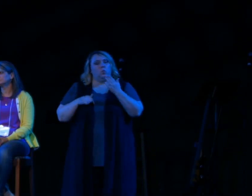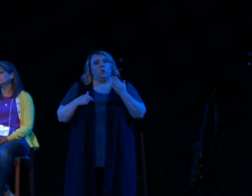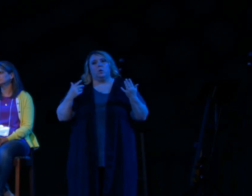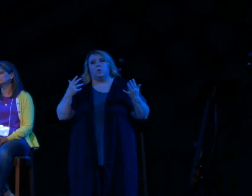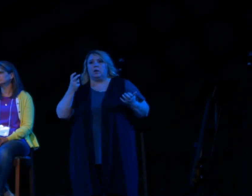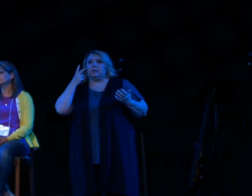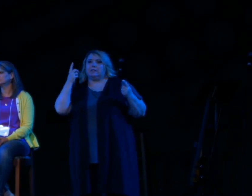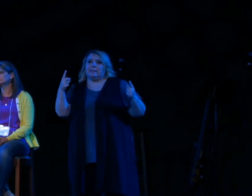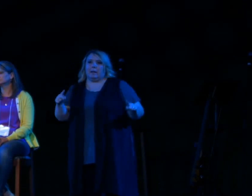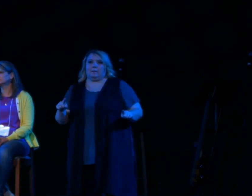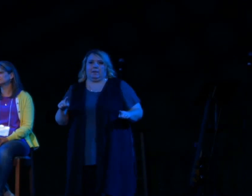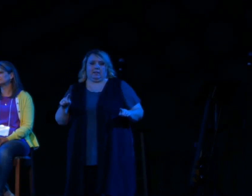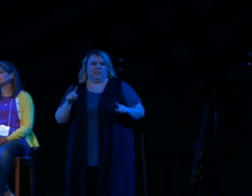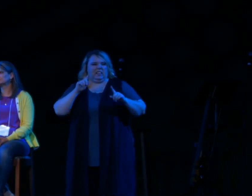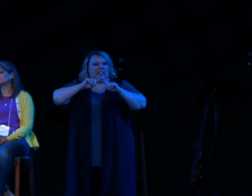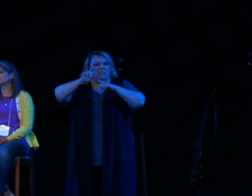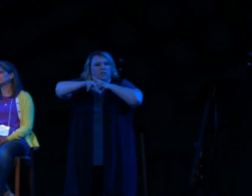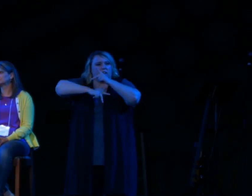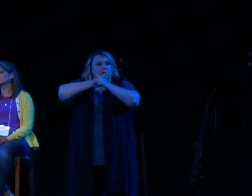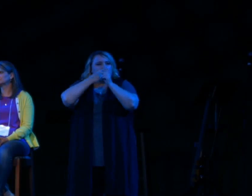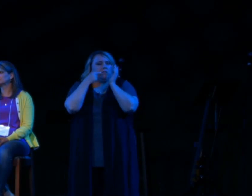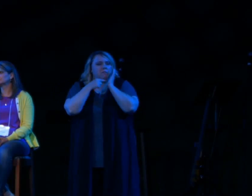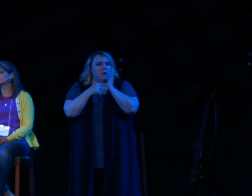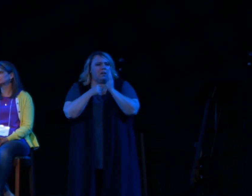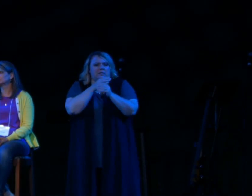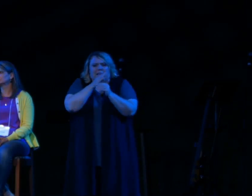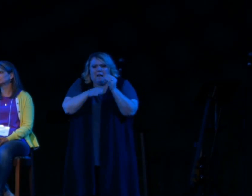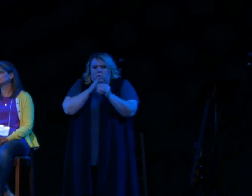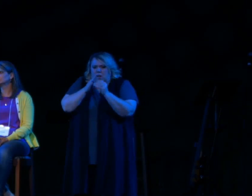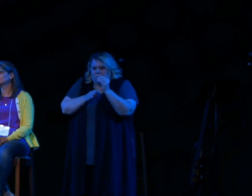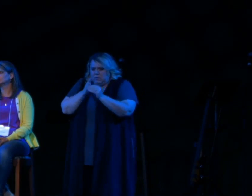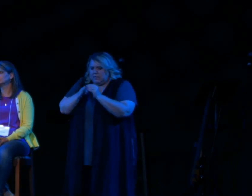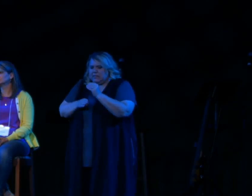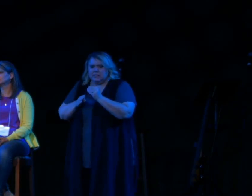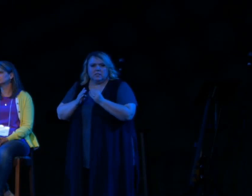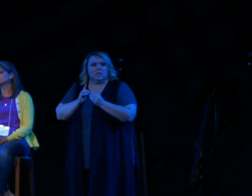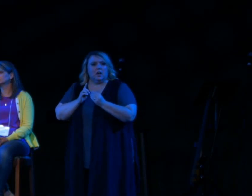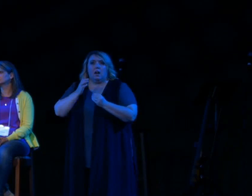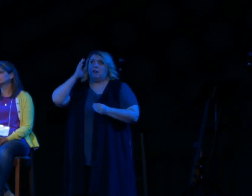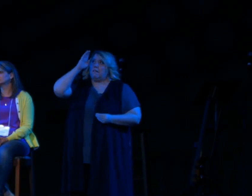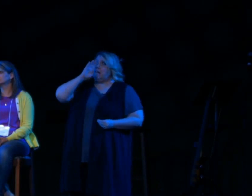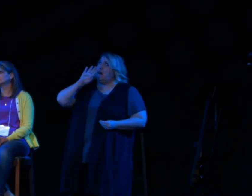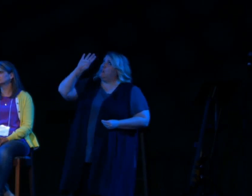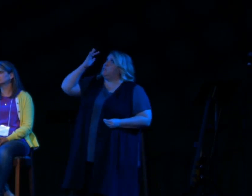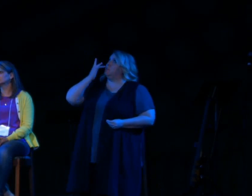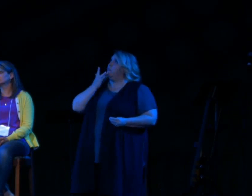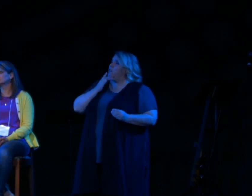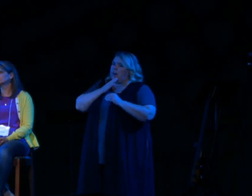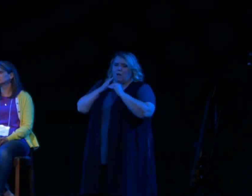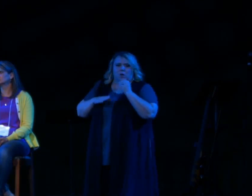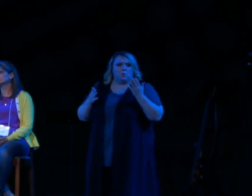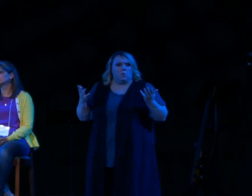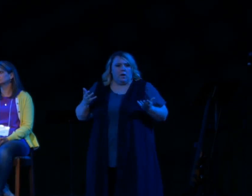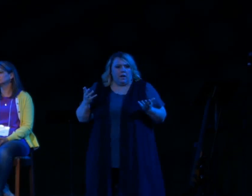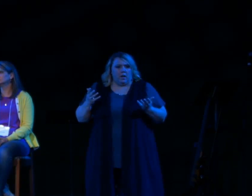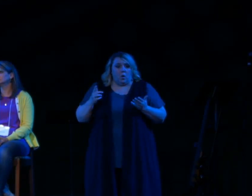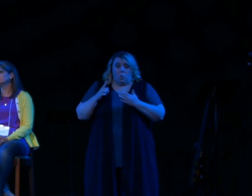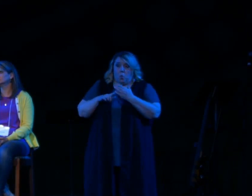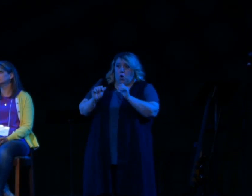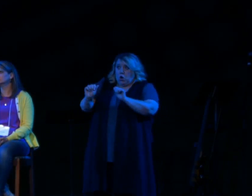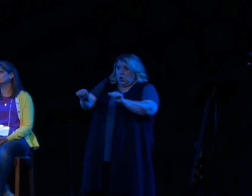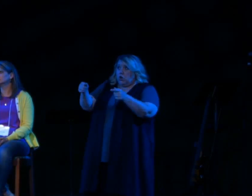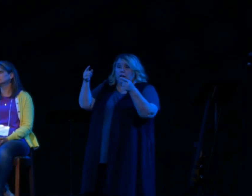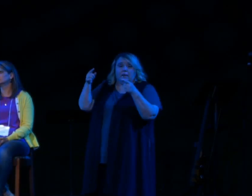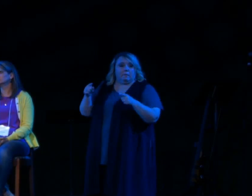what are these different types of models and outcomes we could project to. What's God's preferred outcome? That's the what could be